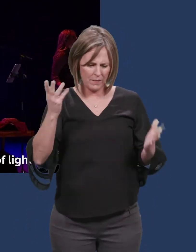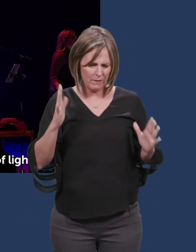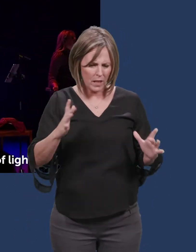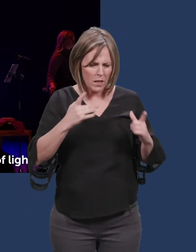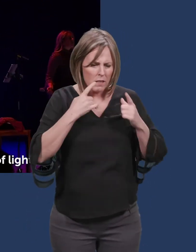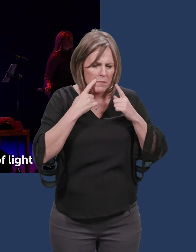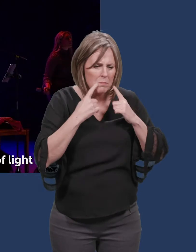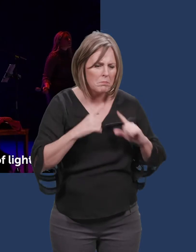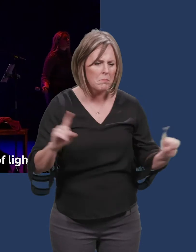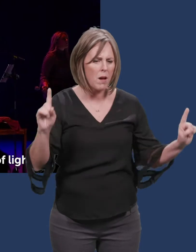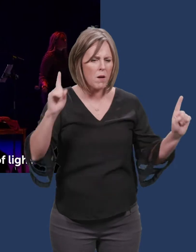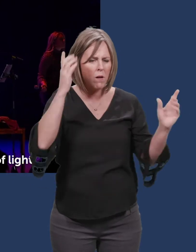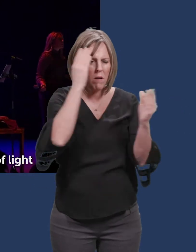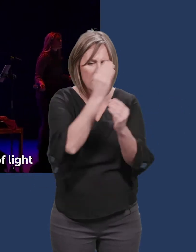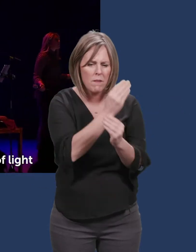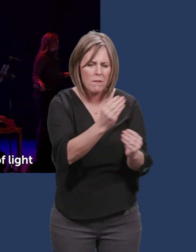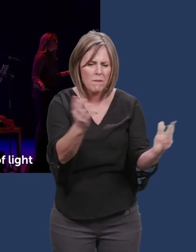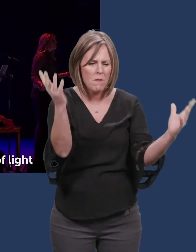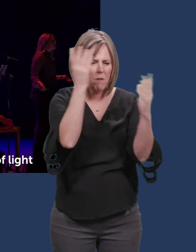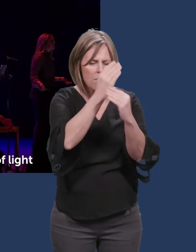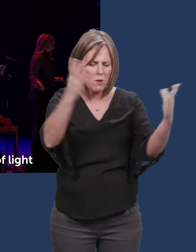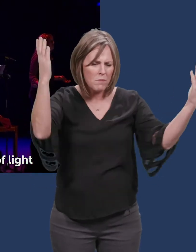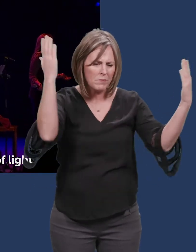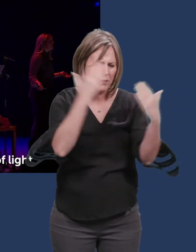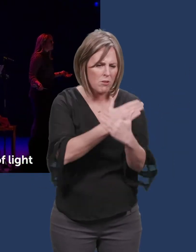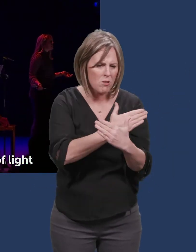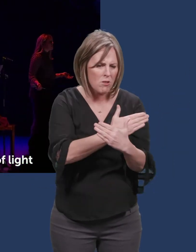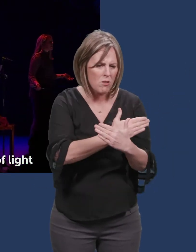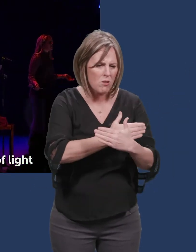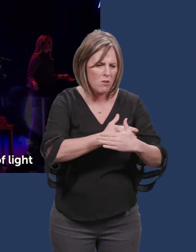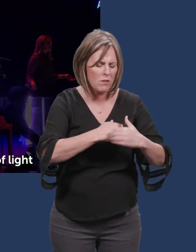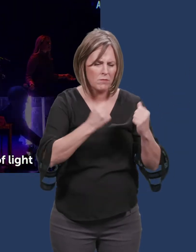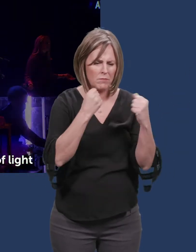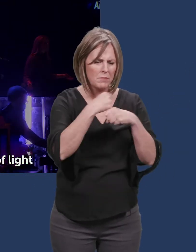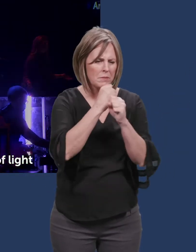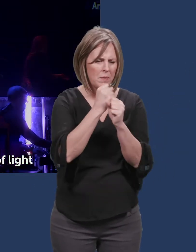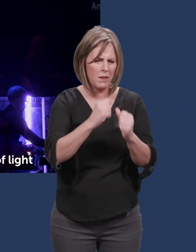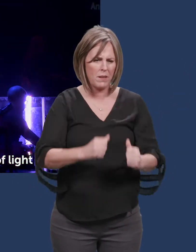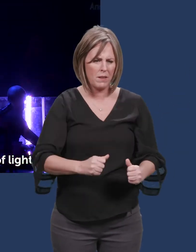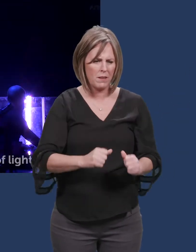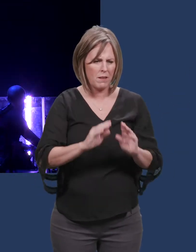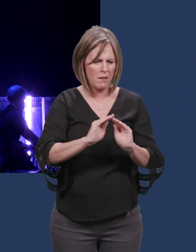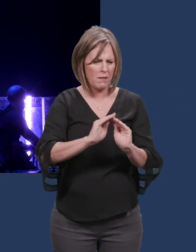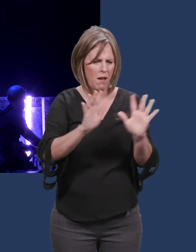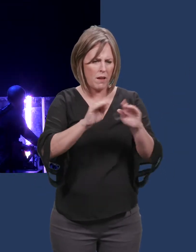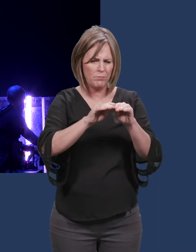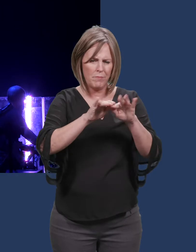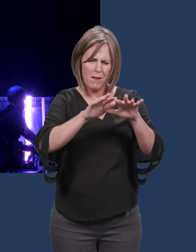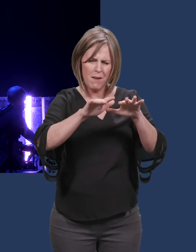spoke to the dark and fleshed out the wonder of light.